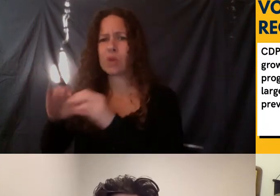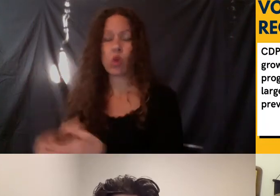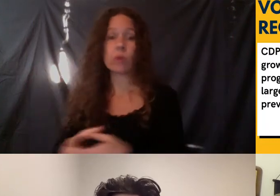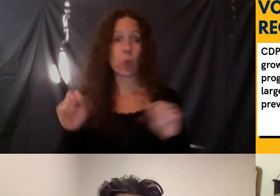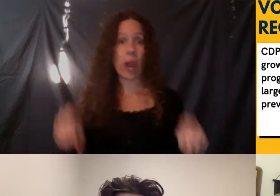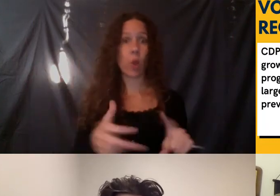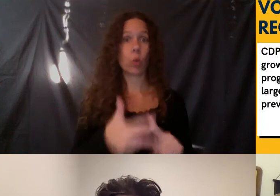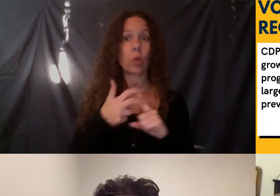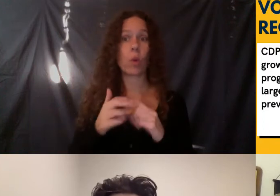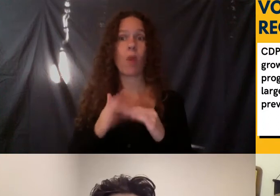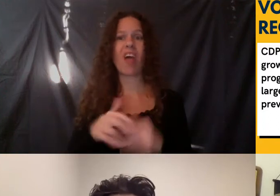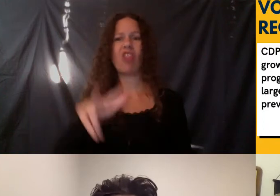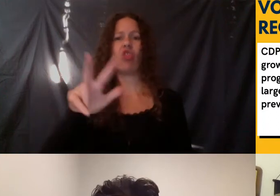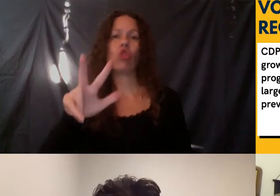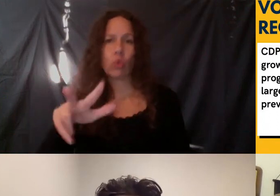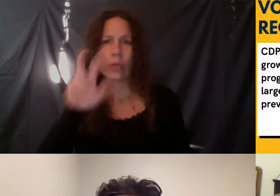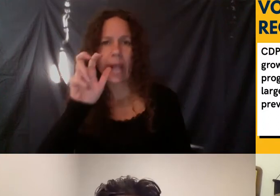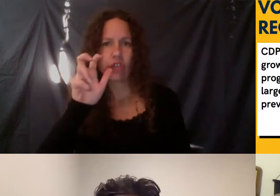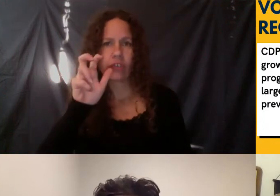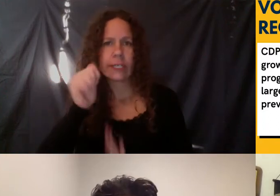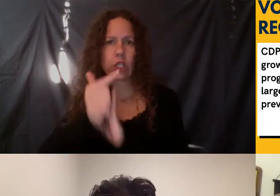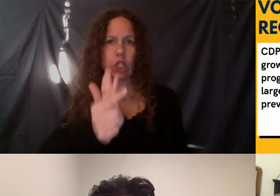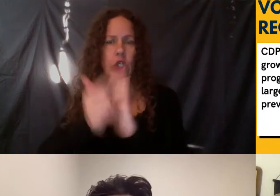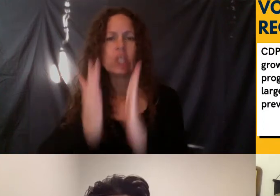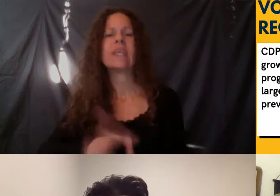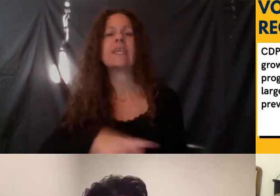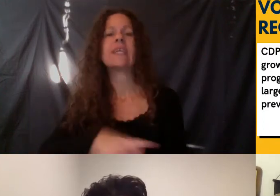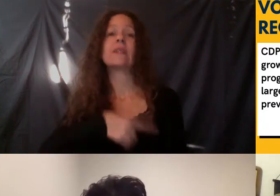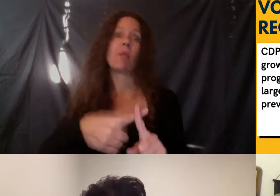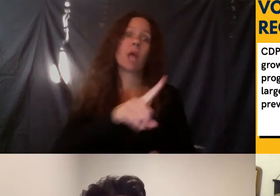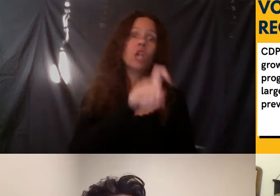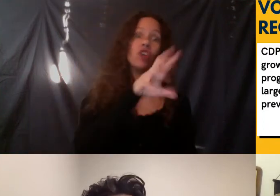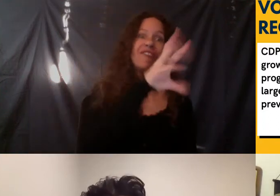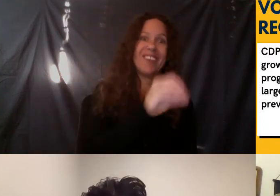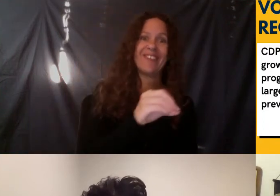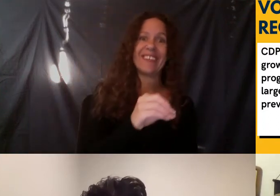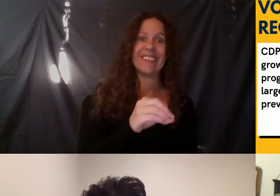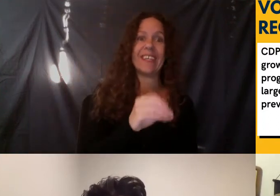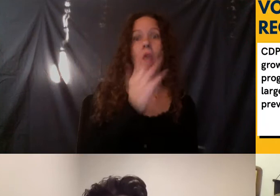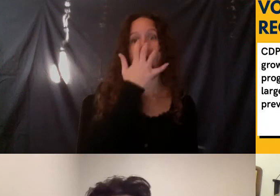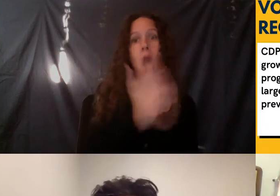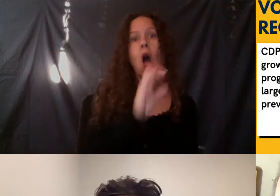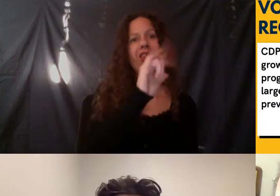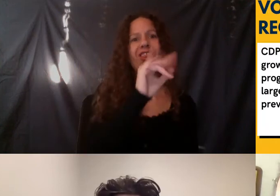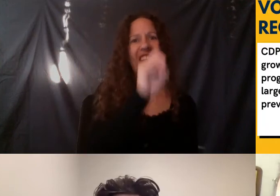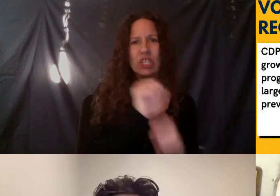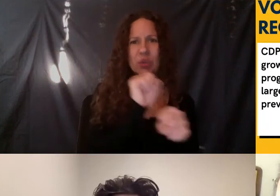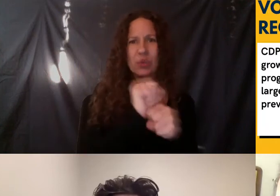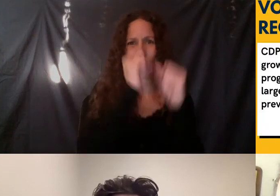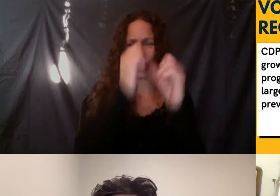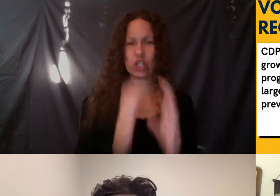over 300 attorneys and bring in over 150 hotline workers. And additionally, this cycle, we were able to